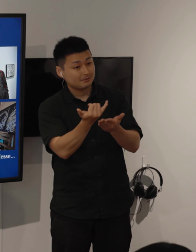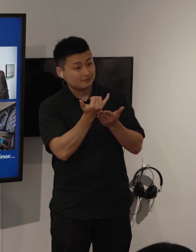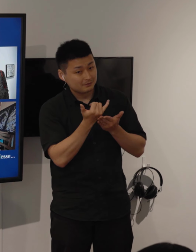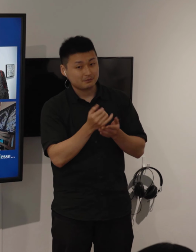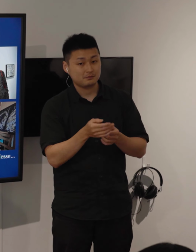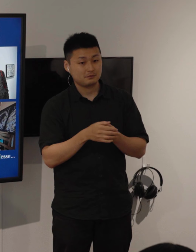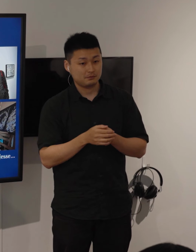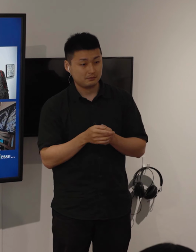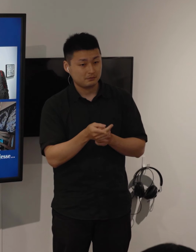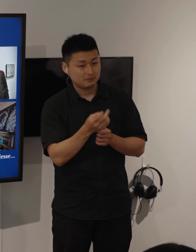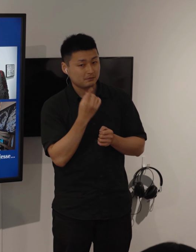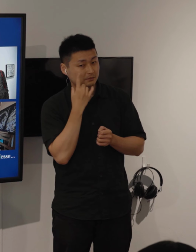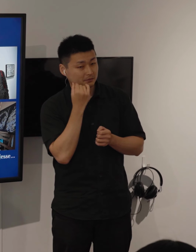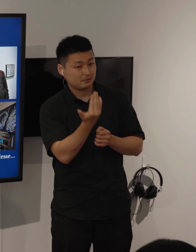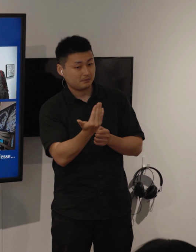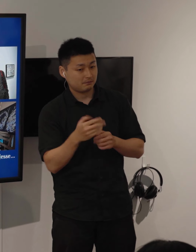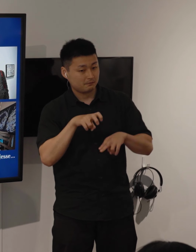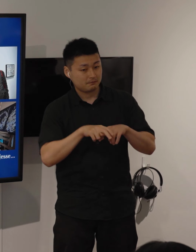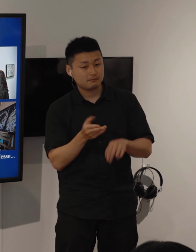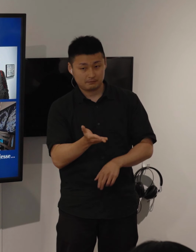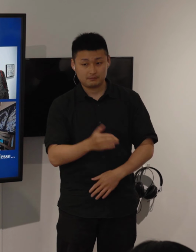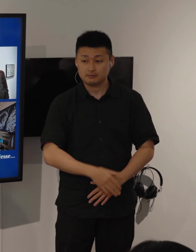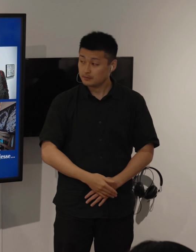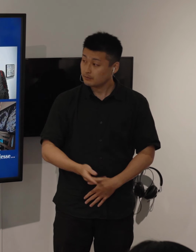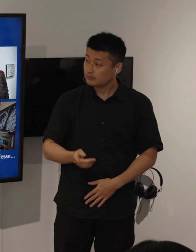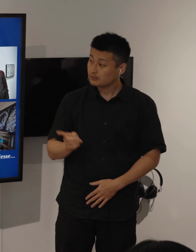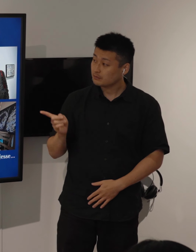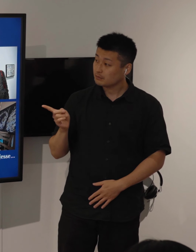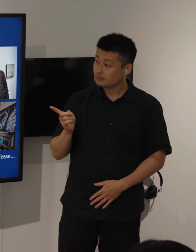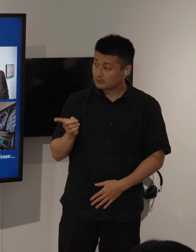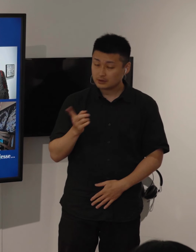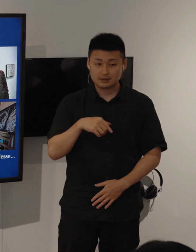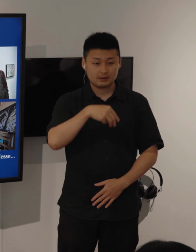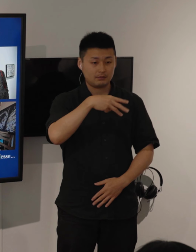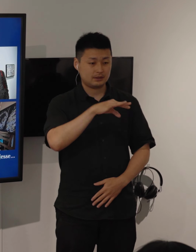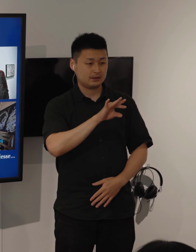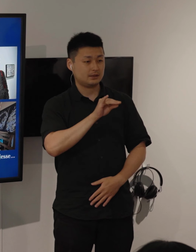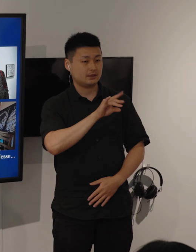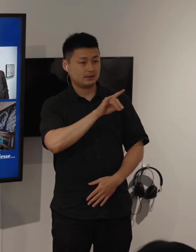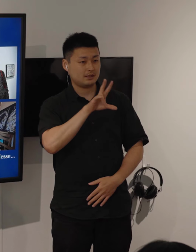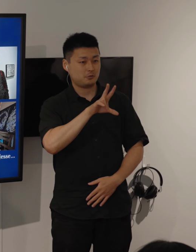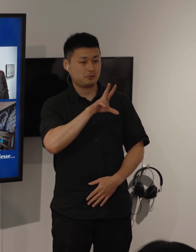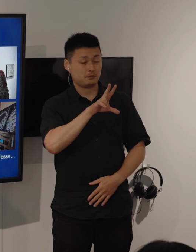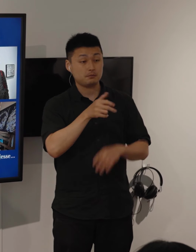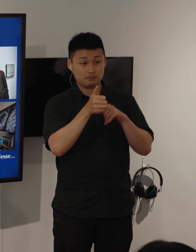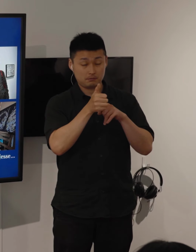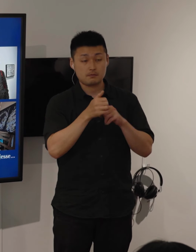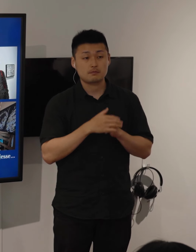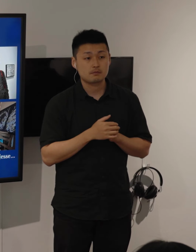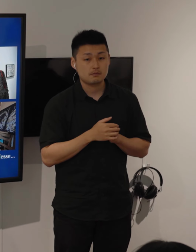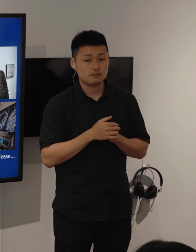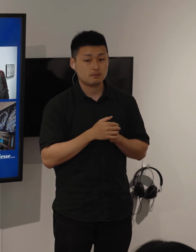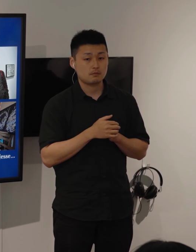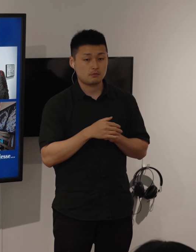go on to Madge Gill. This is one of Madge Gill's very large pieces that she was working on. So Madge Gill